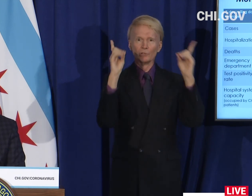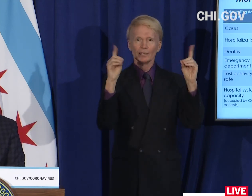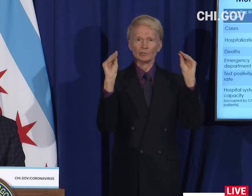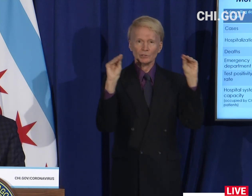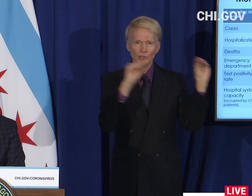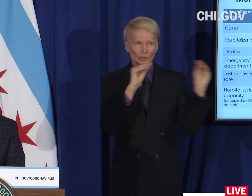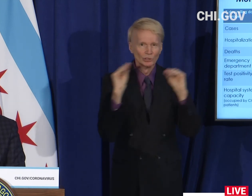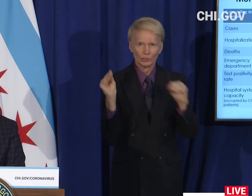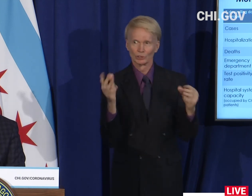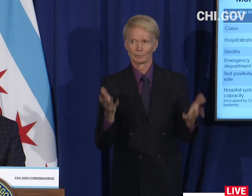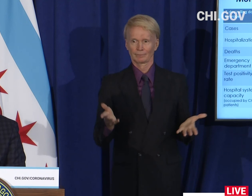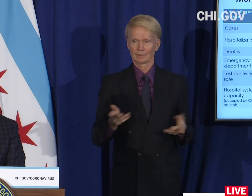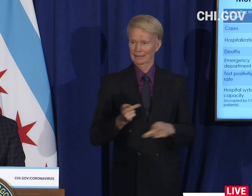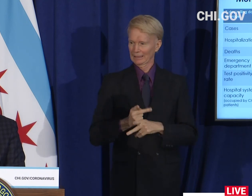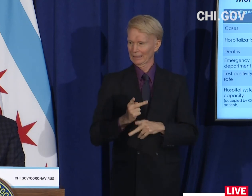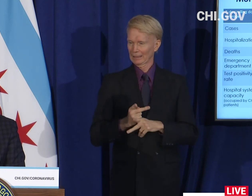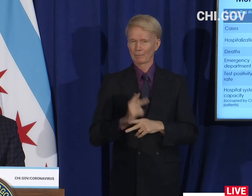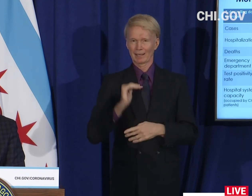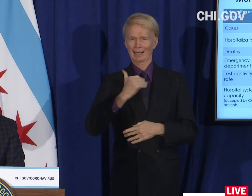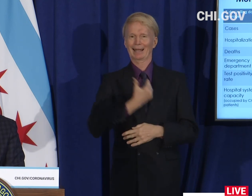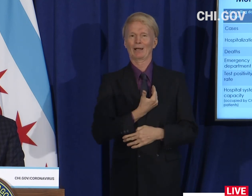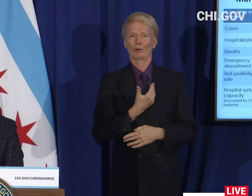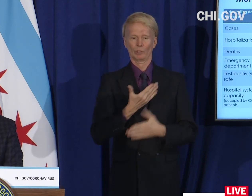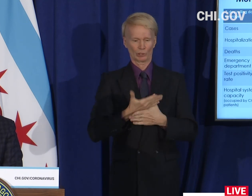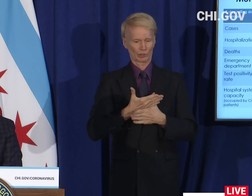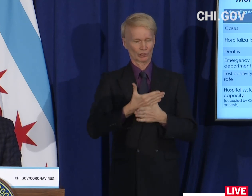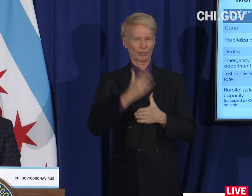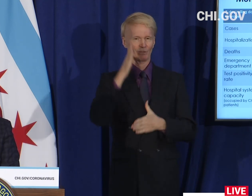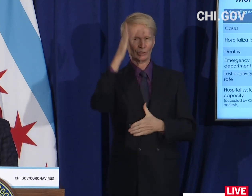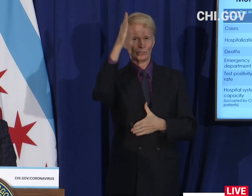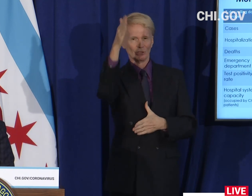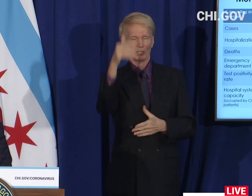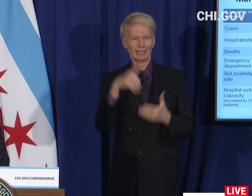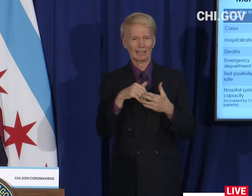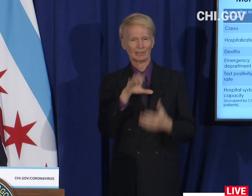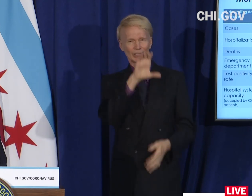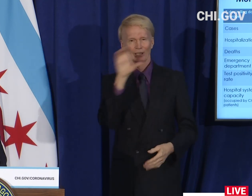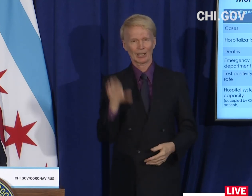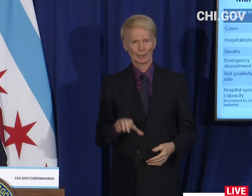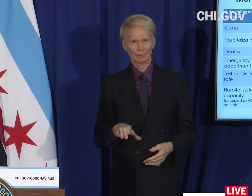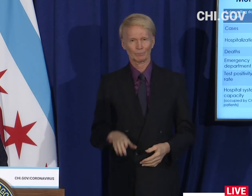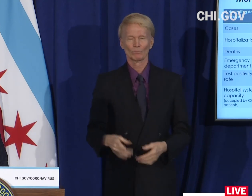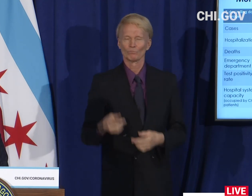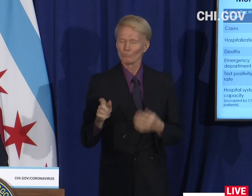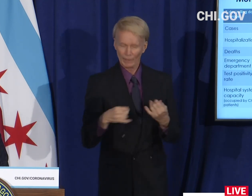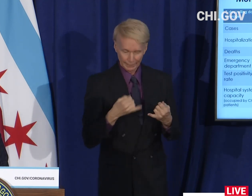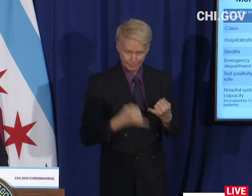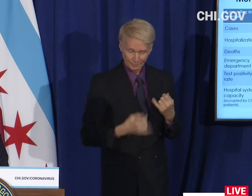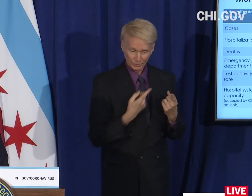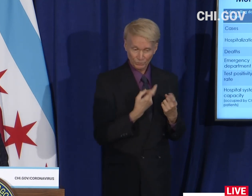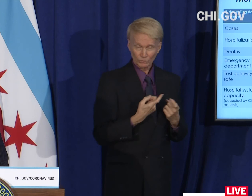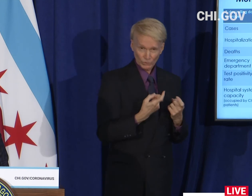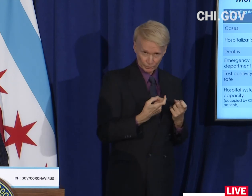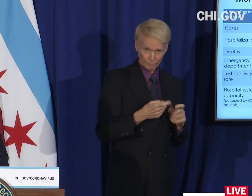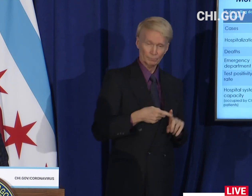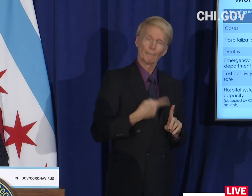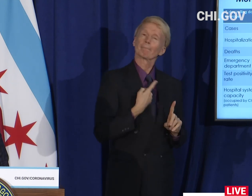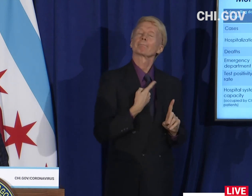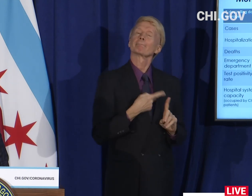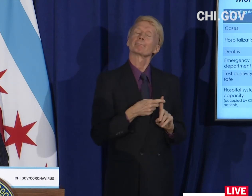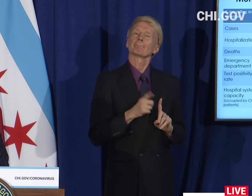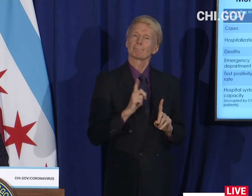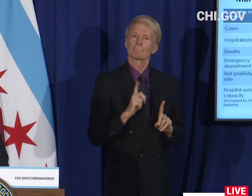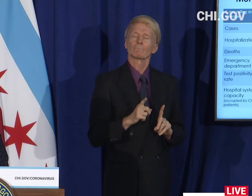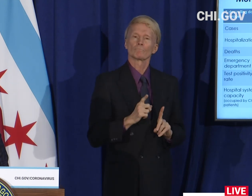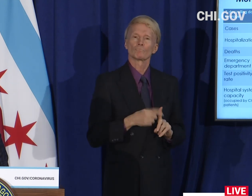importance of math to our shared future as a city. And just so that, and the last one is an off-topic question from Bill